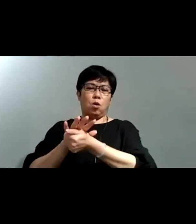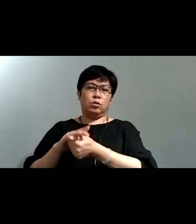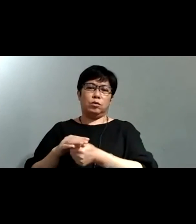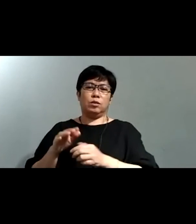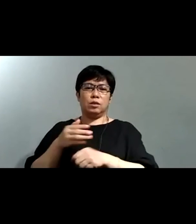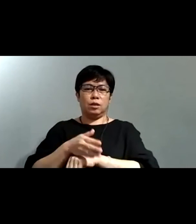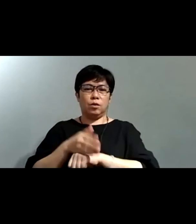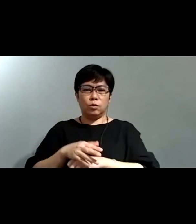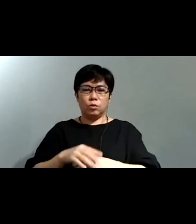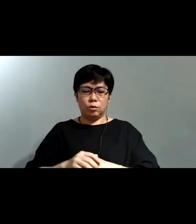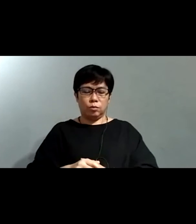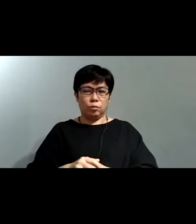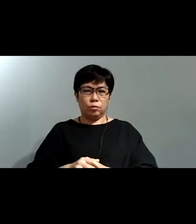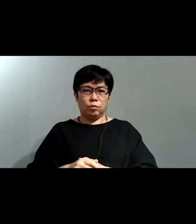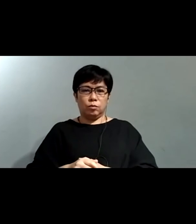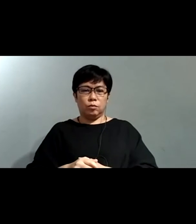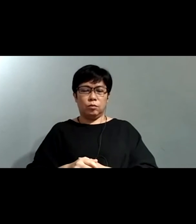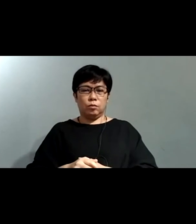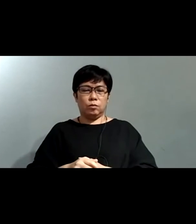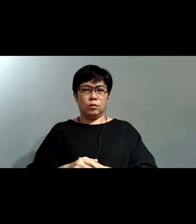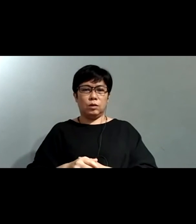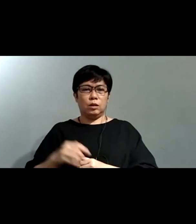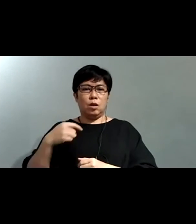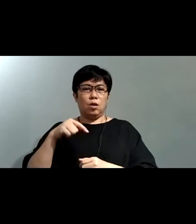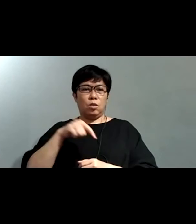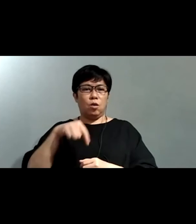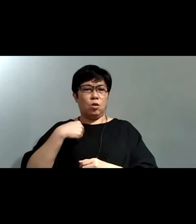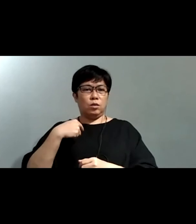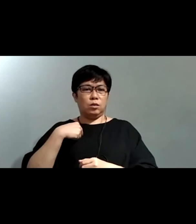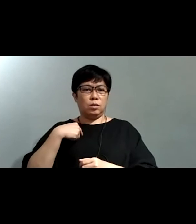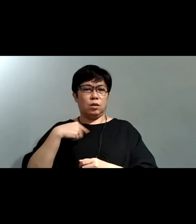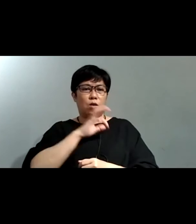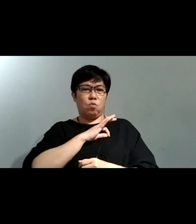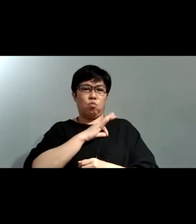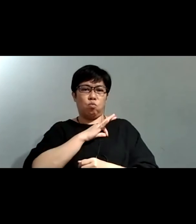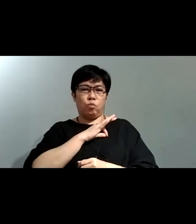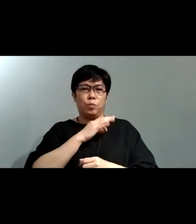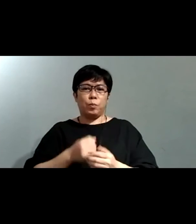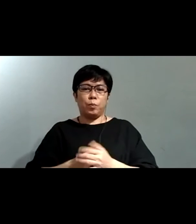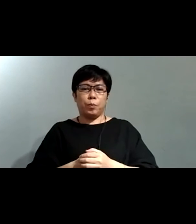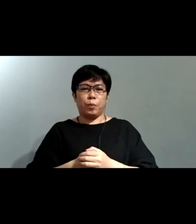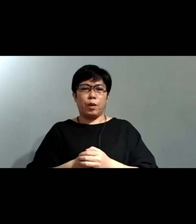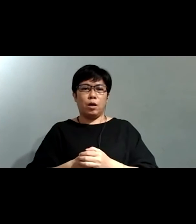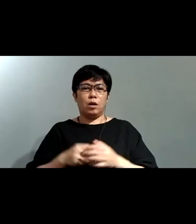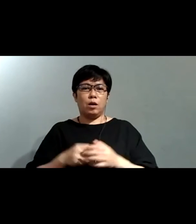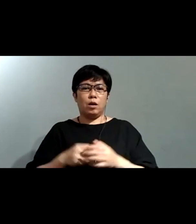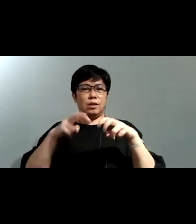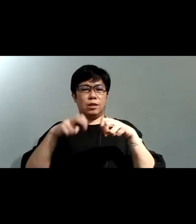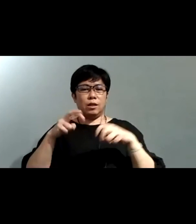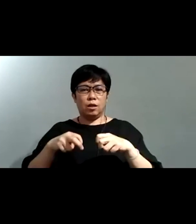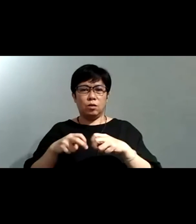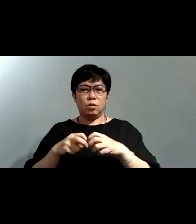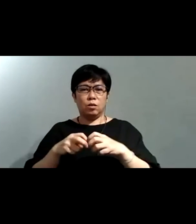the operation of our institute are fully funded by public donation. We feel